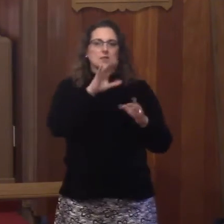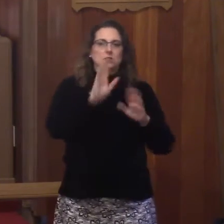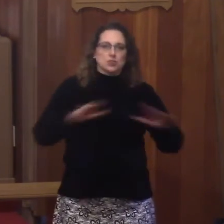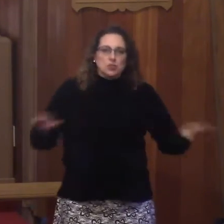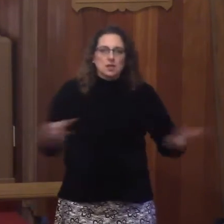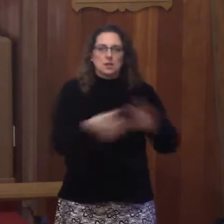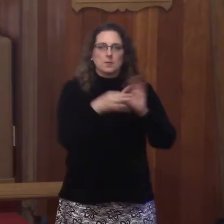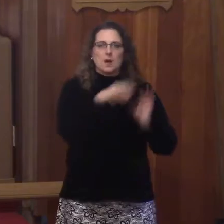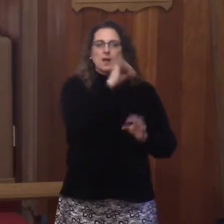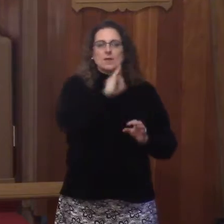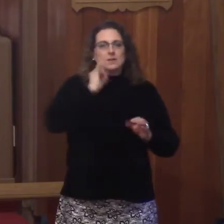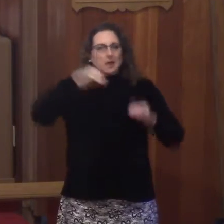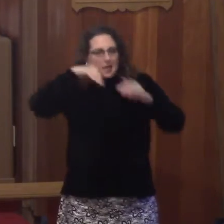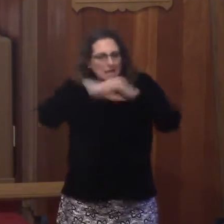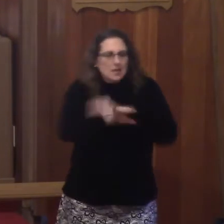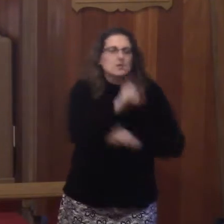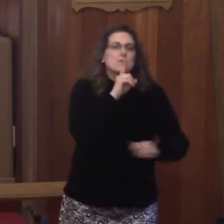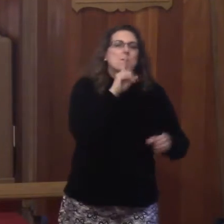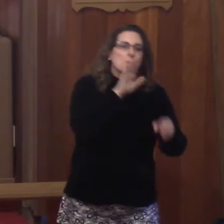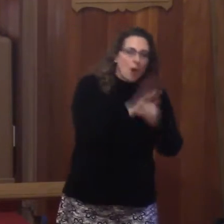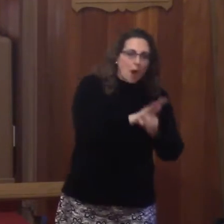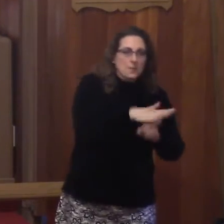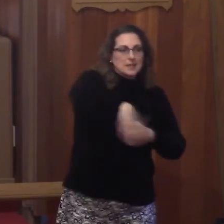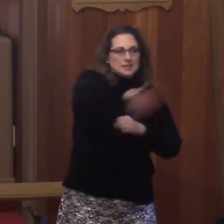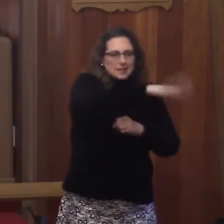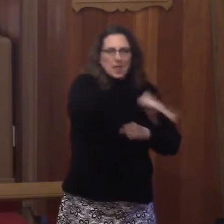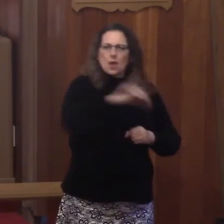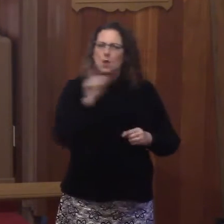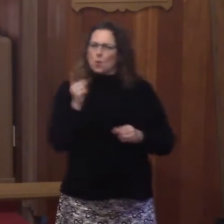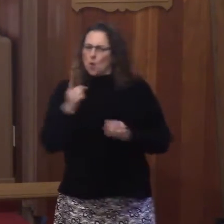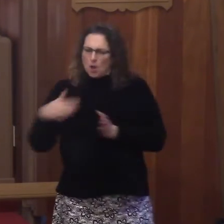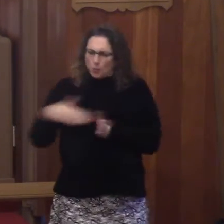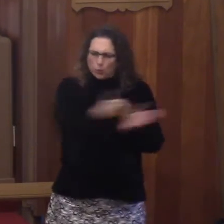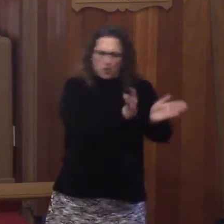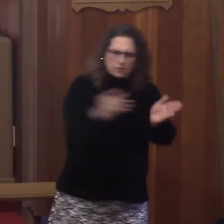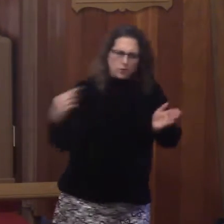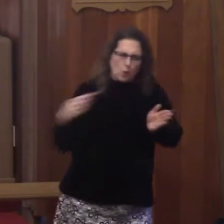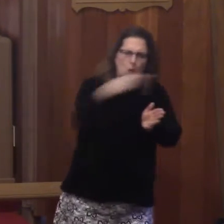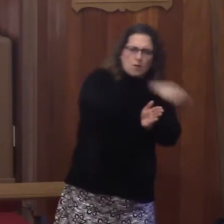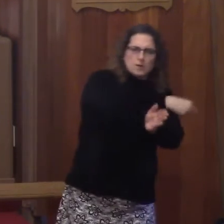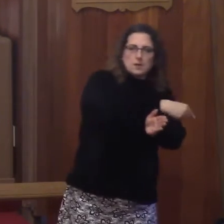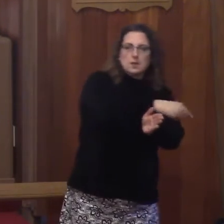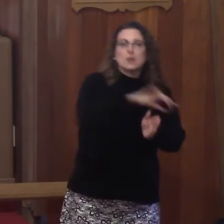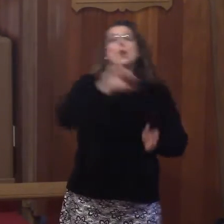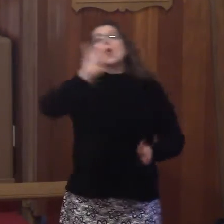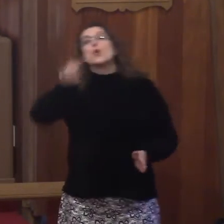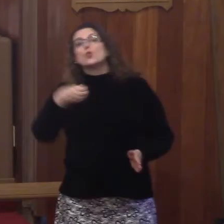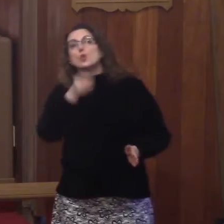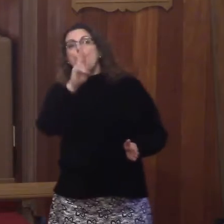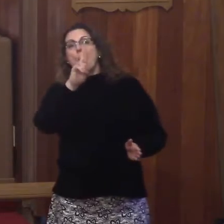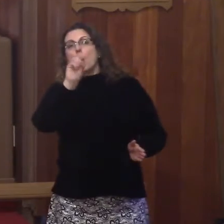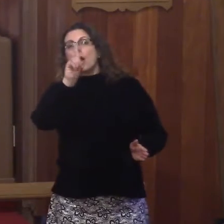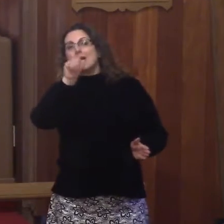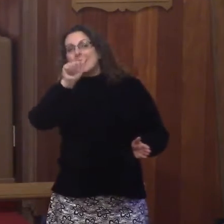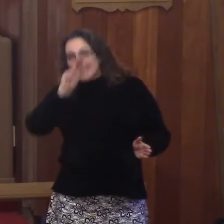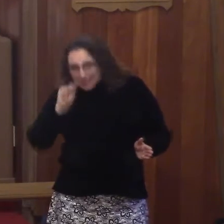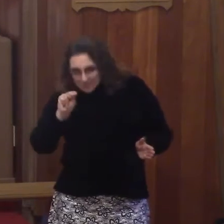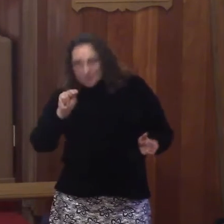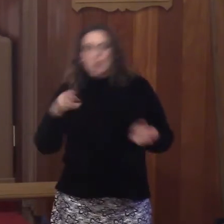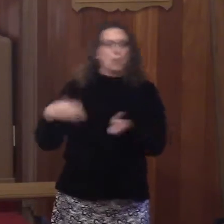into the promised land. And what river did they cross to enter into the promised land, everybody? The Jordan River.